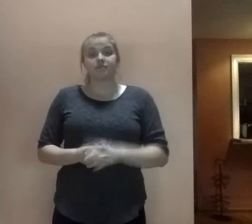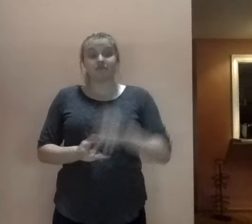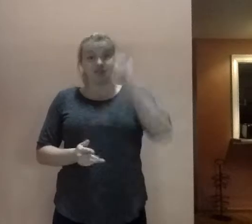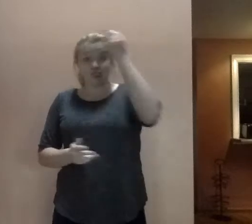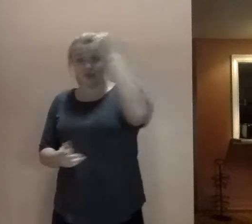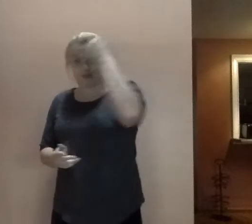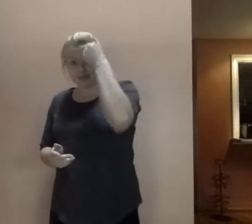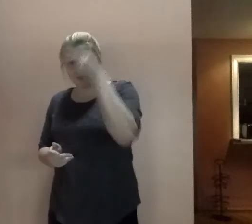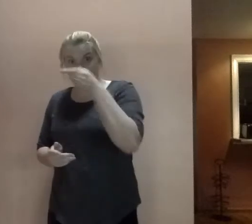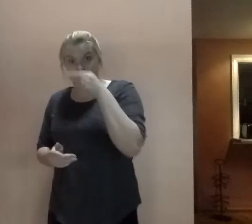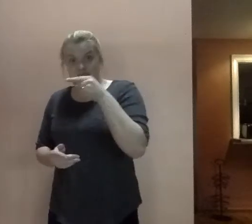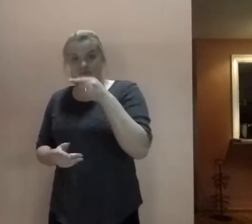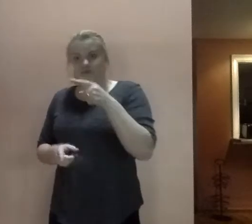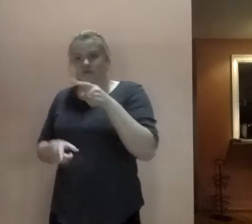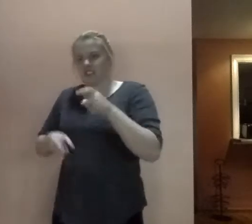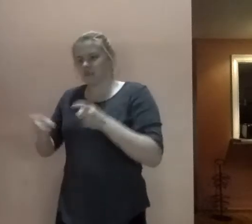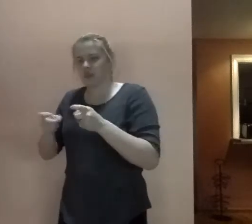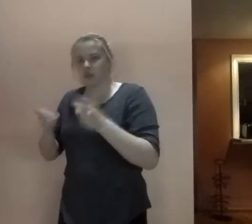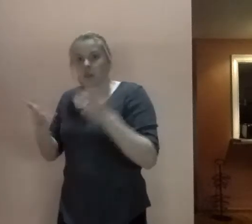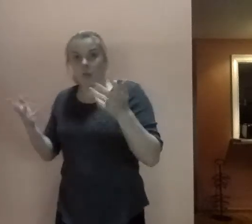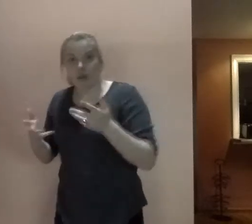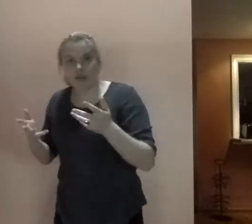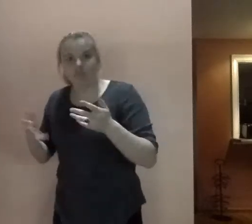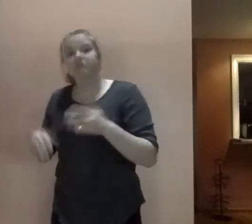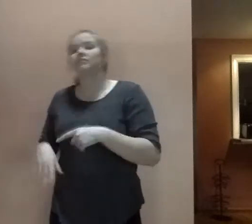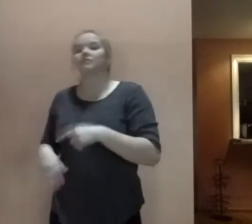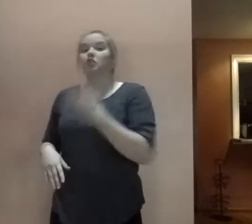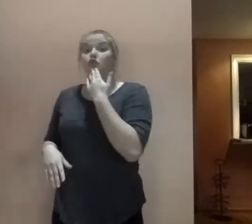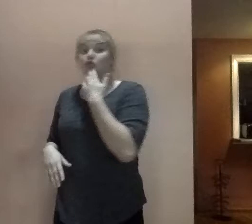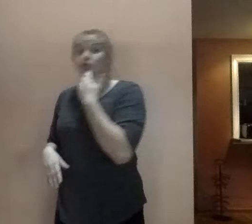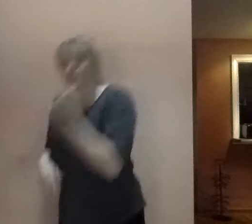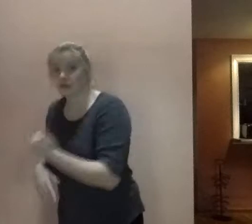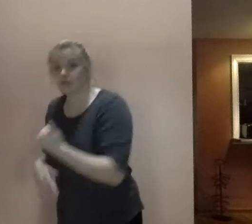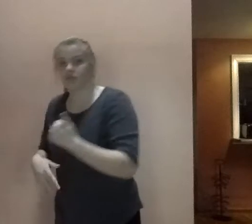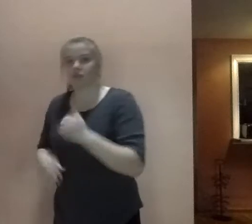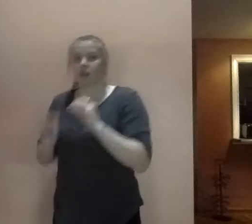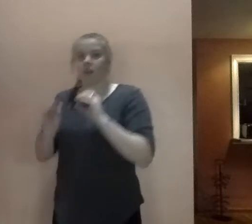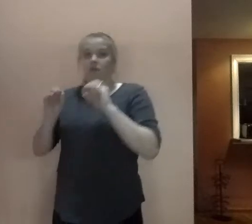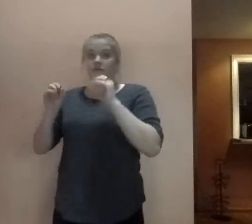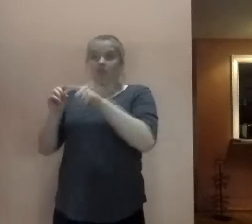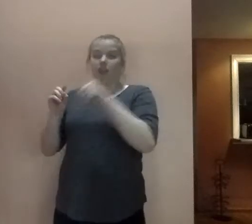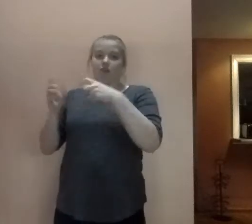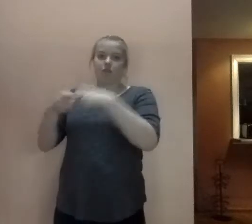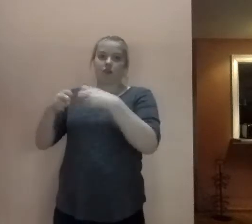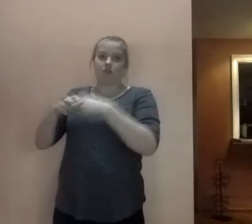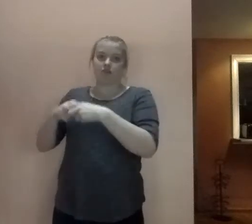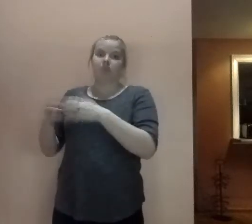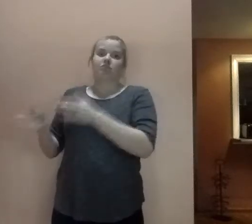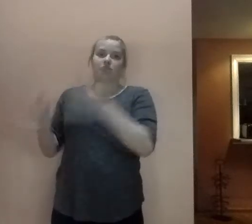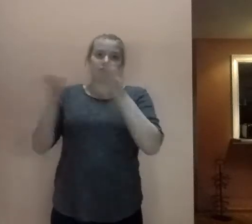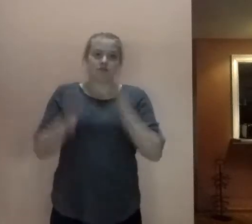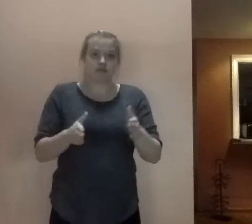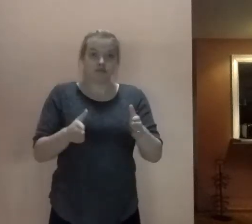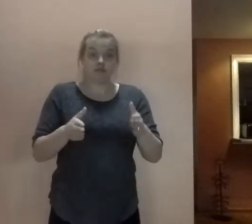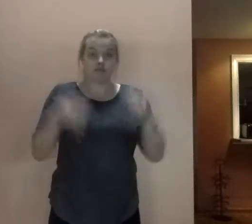blame lack of exercise and sugary foods as a cause of diabetes. But I wanted to talk with an actual expert on the role of diet and diabetes. I went to